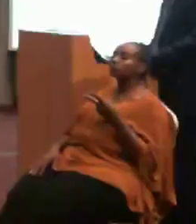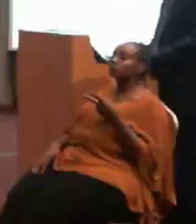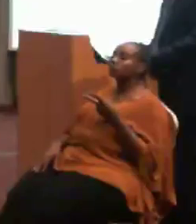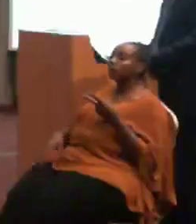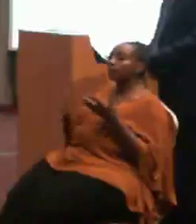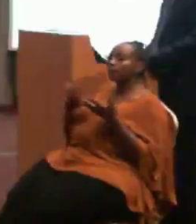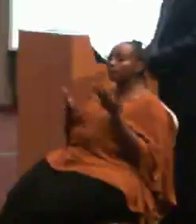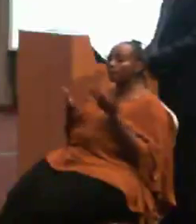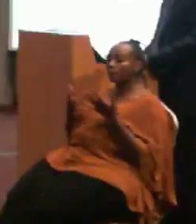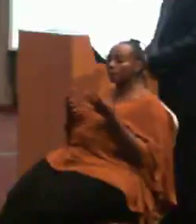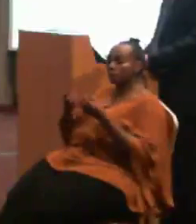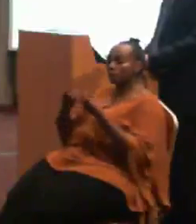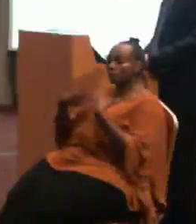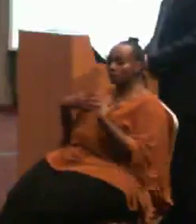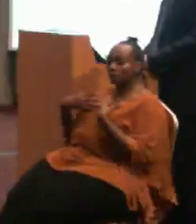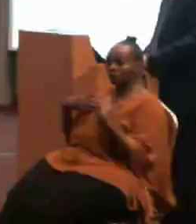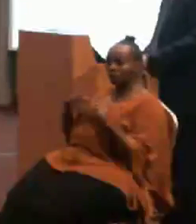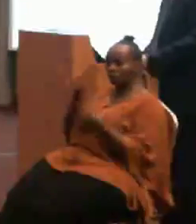audited